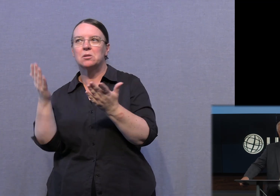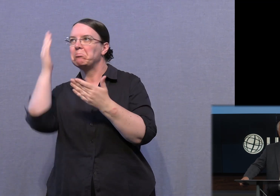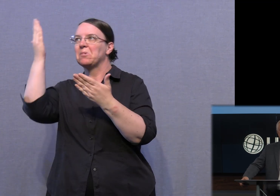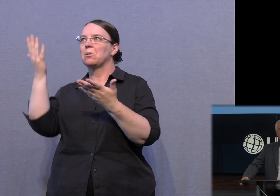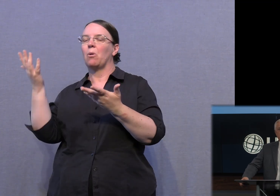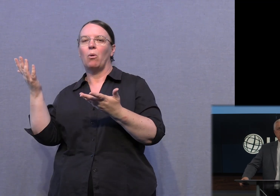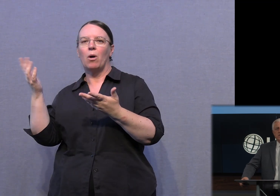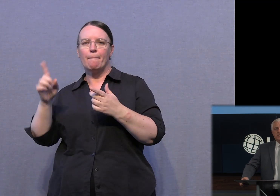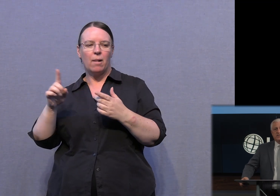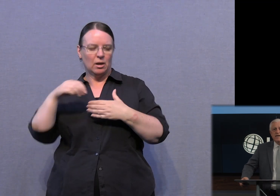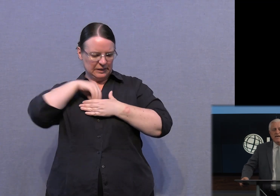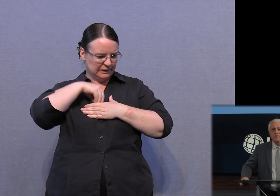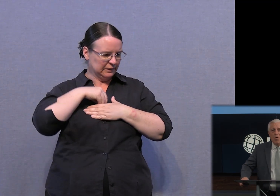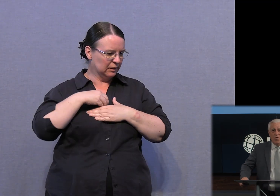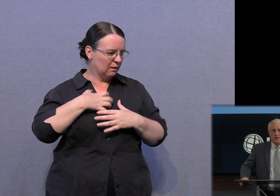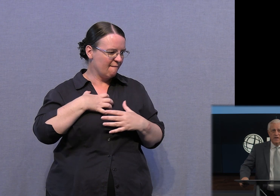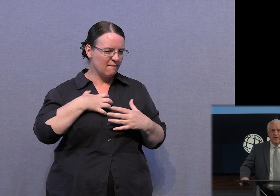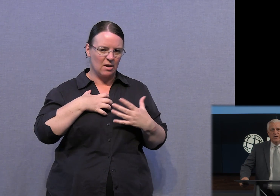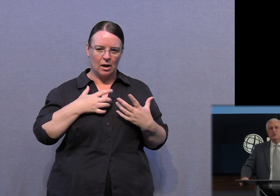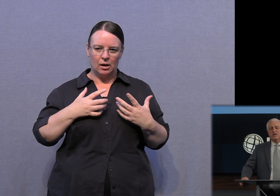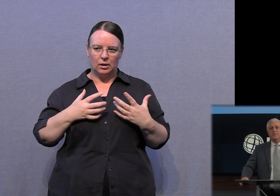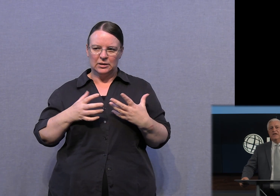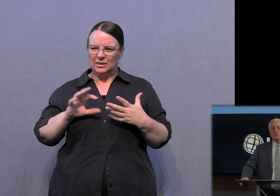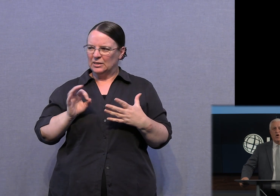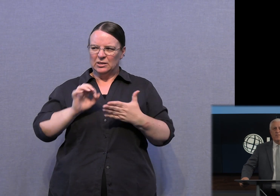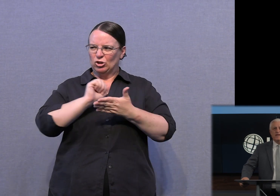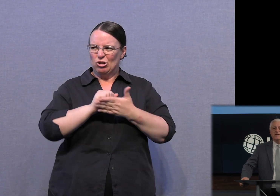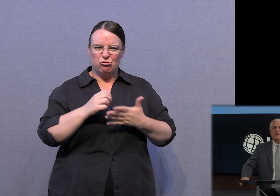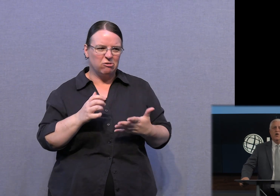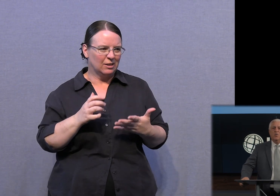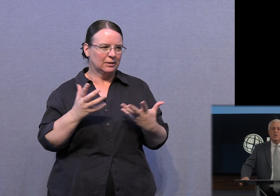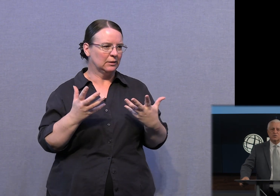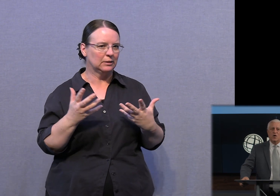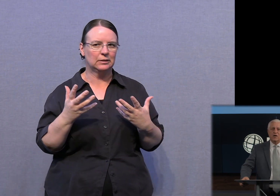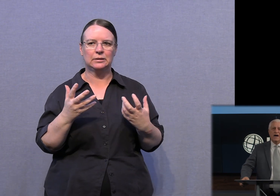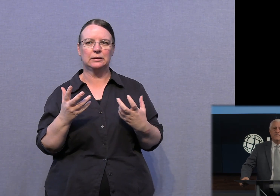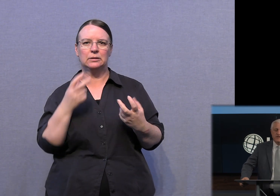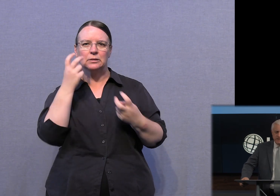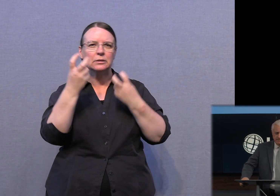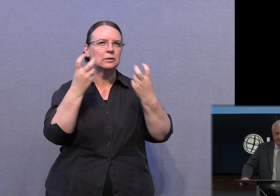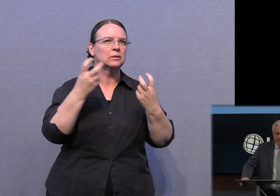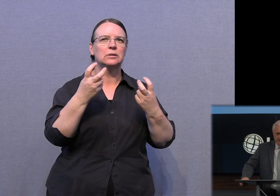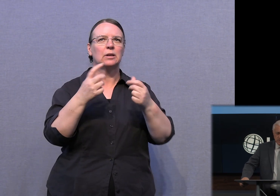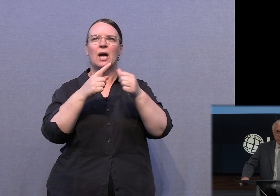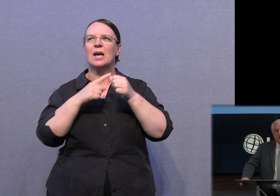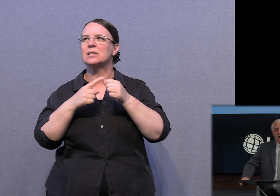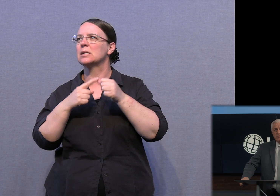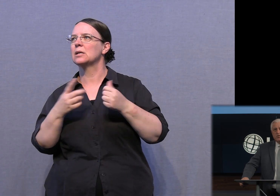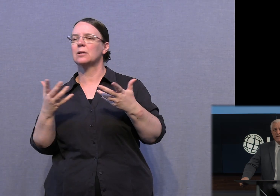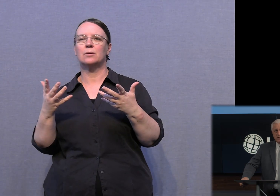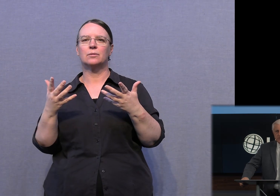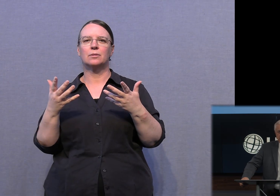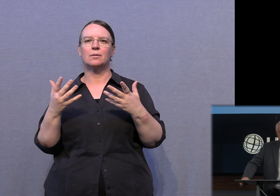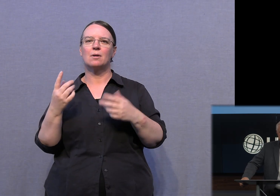was disturbed. He was seeking more. He knew something was wrong, but he didn't know what was wrong or how to fix it. So God